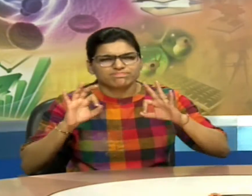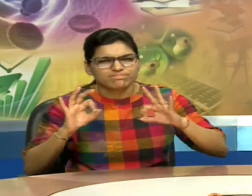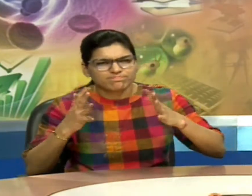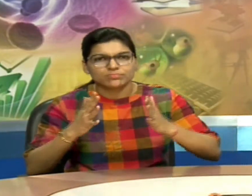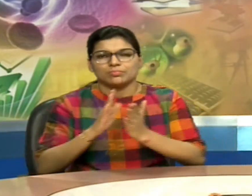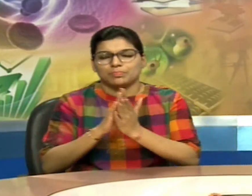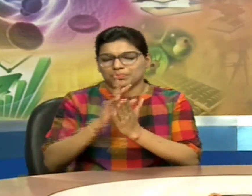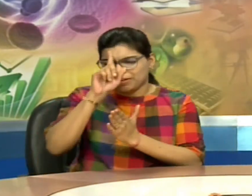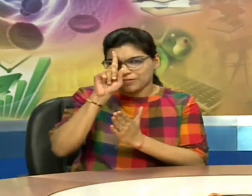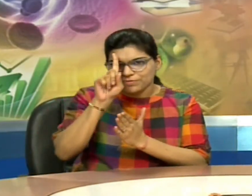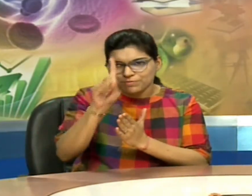for Healing.